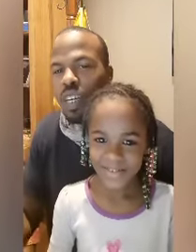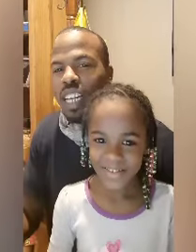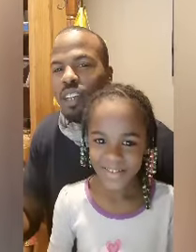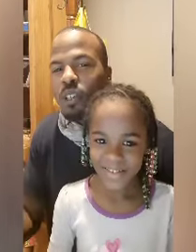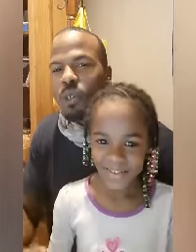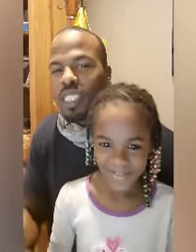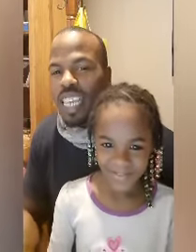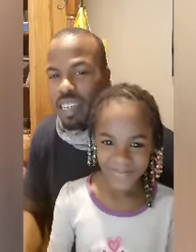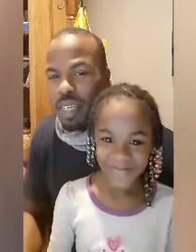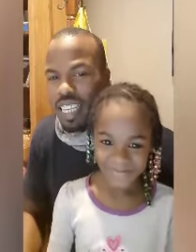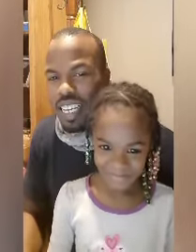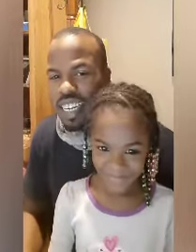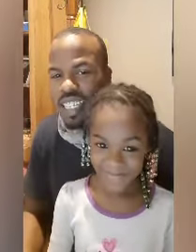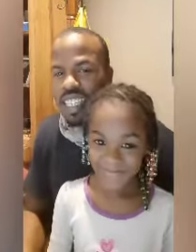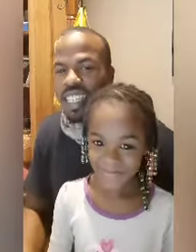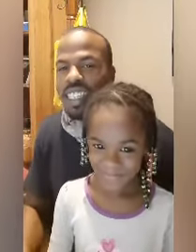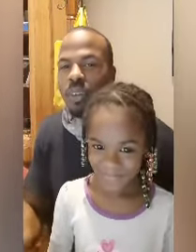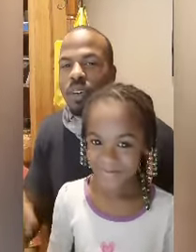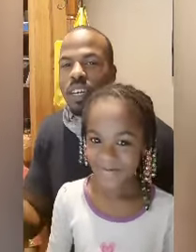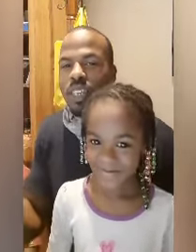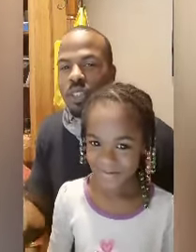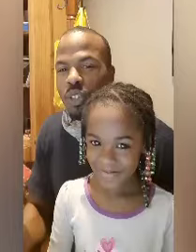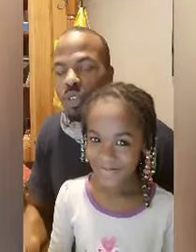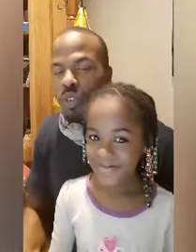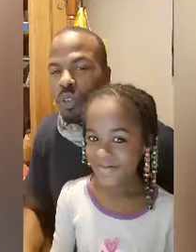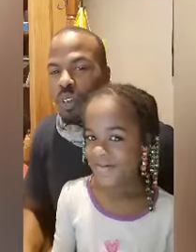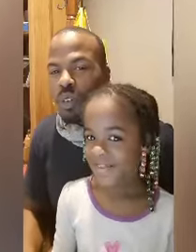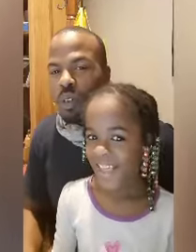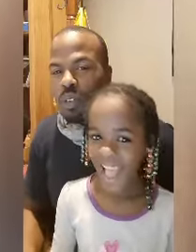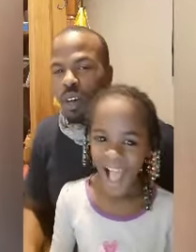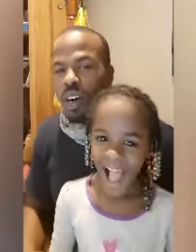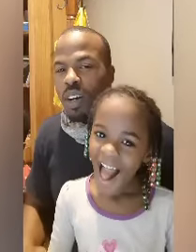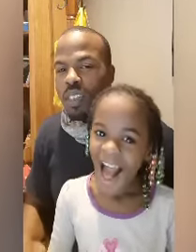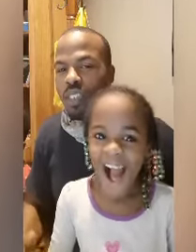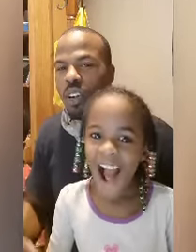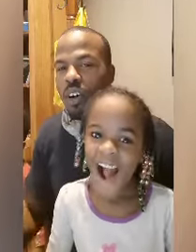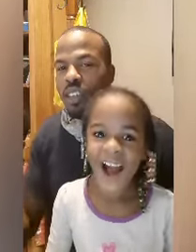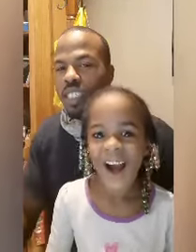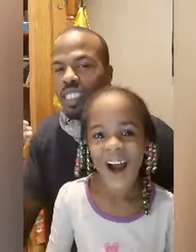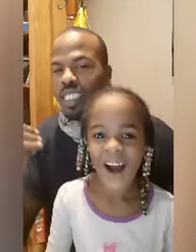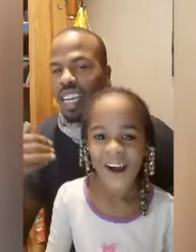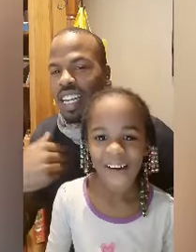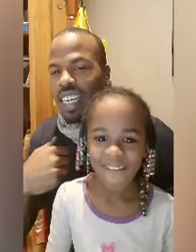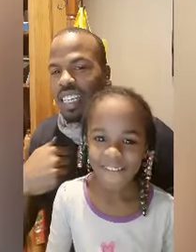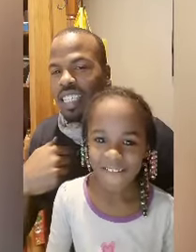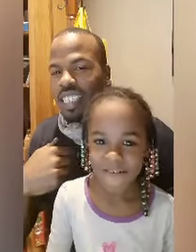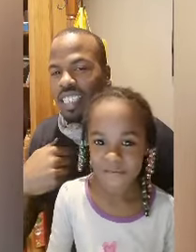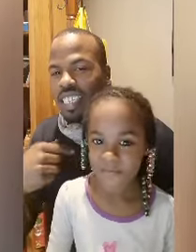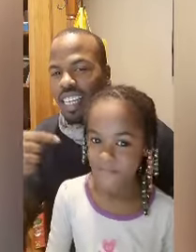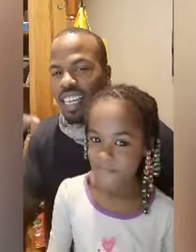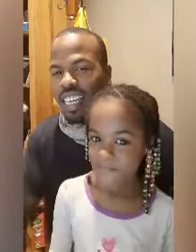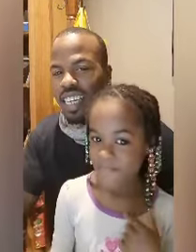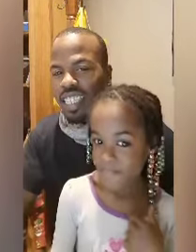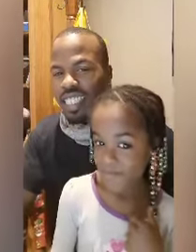we got a new segment here that we're going to do with dogs called Dada and